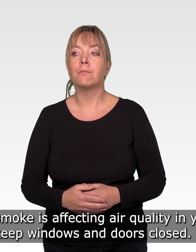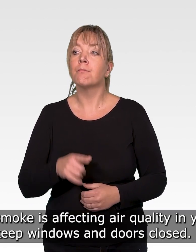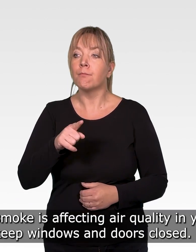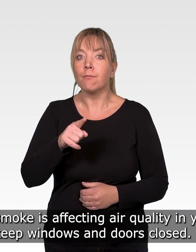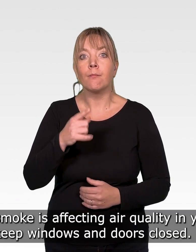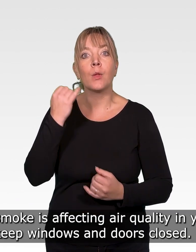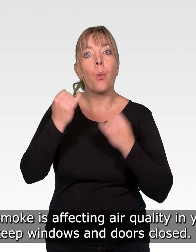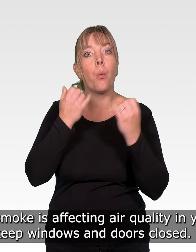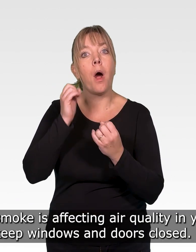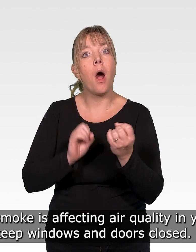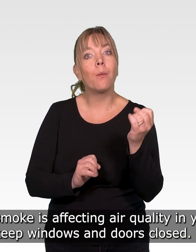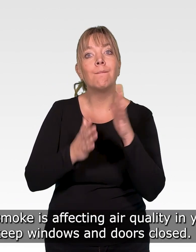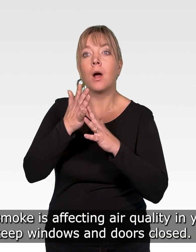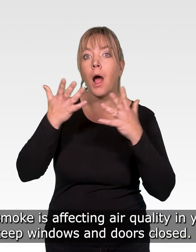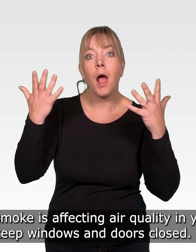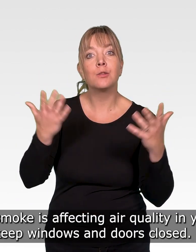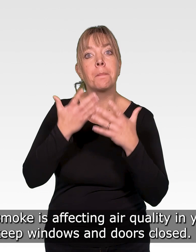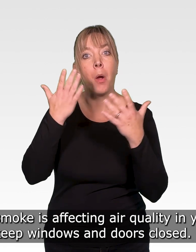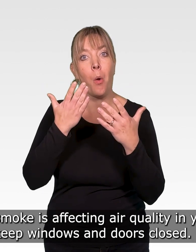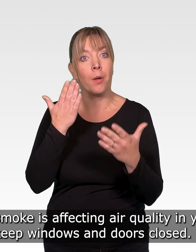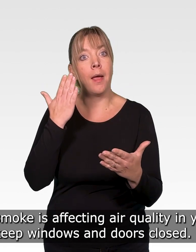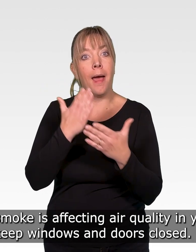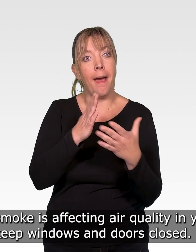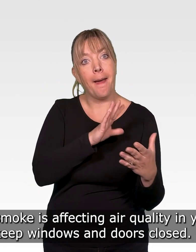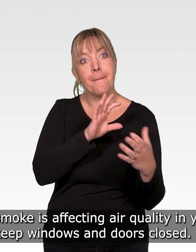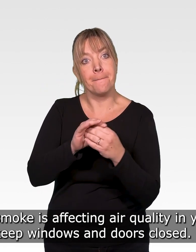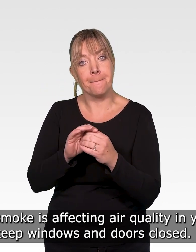If wildfire smoke is affecting air quality in your area,